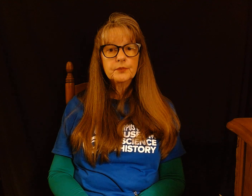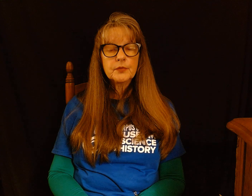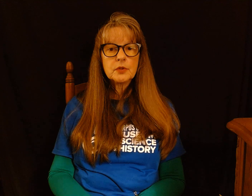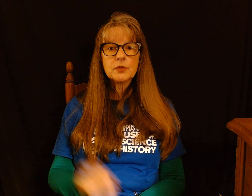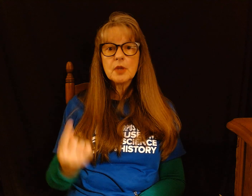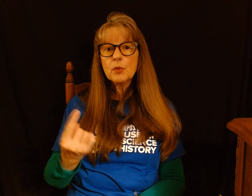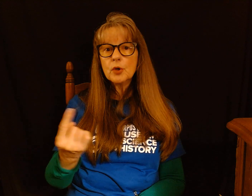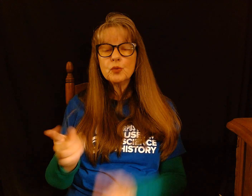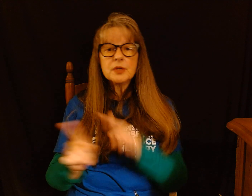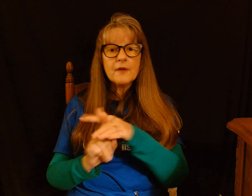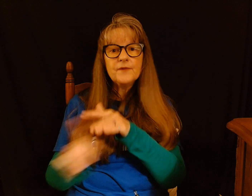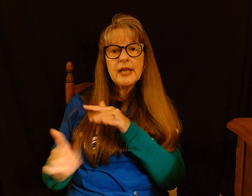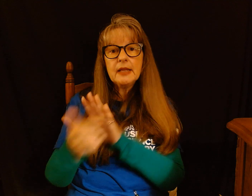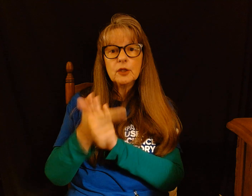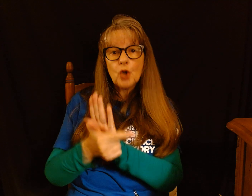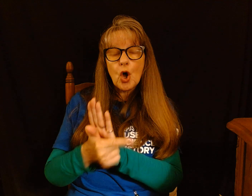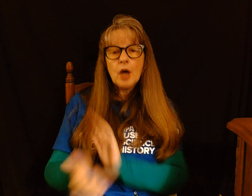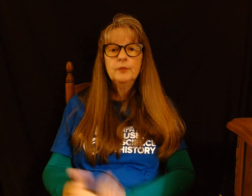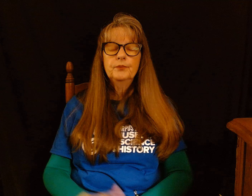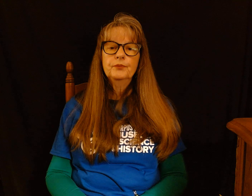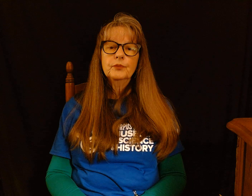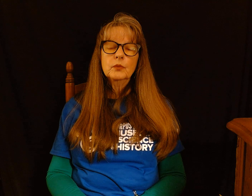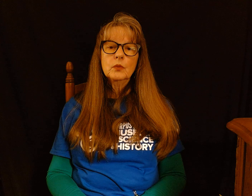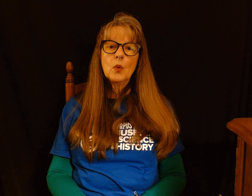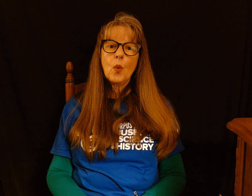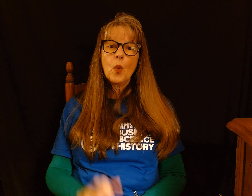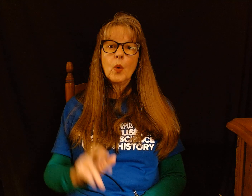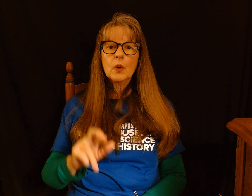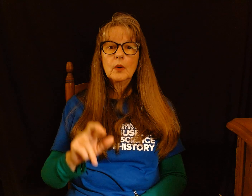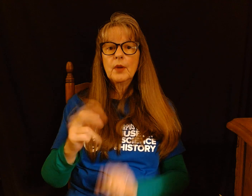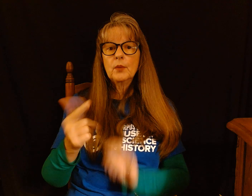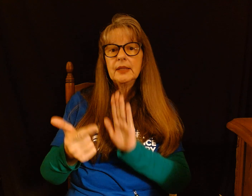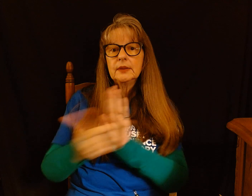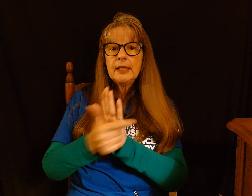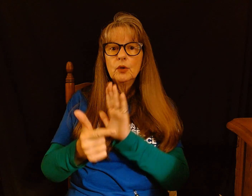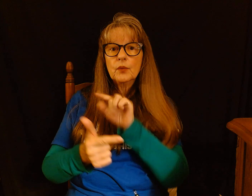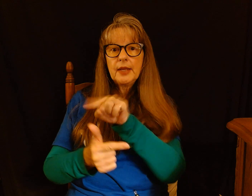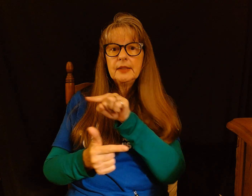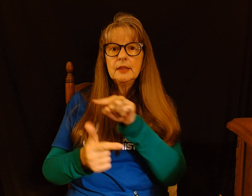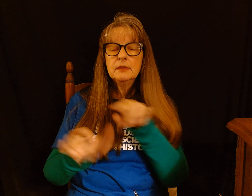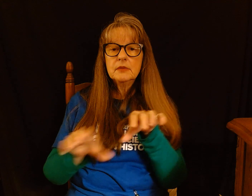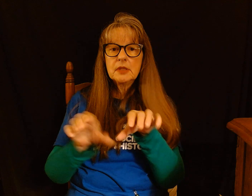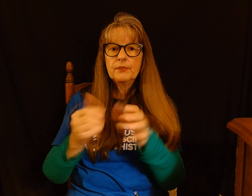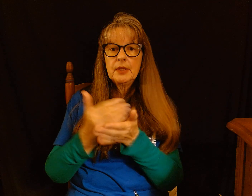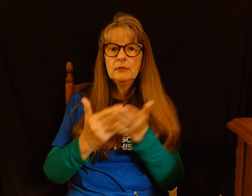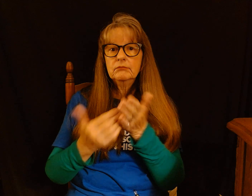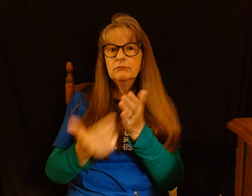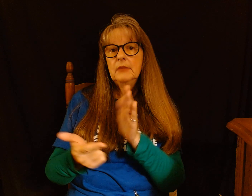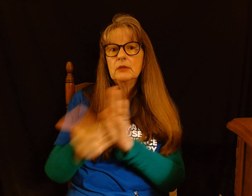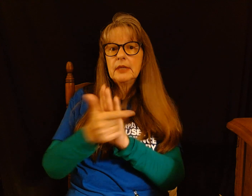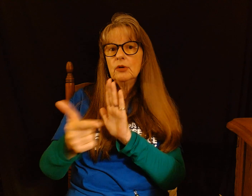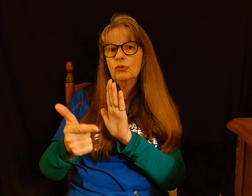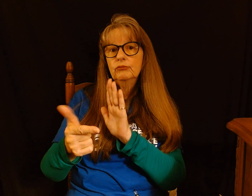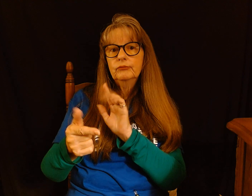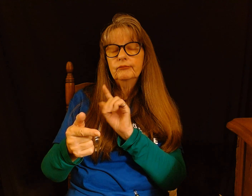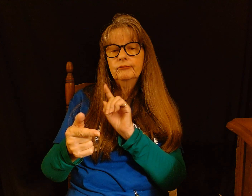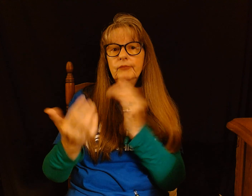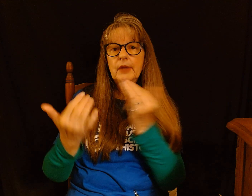So someone who's evading the law, or they were illegal. They did something illegal, and now